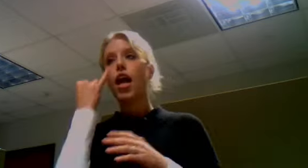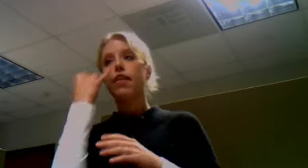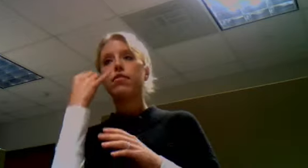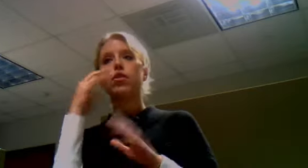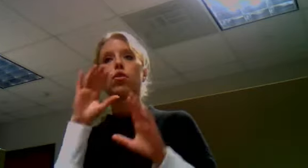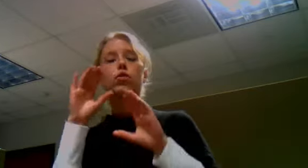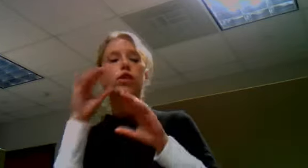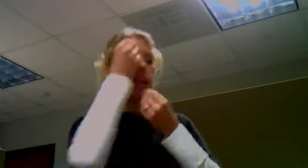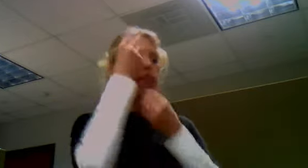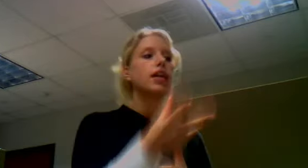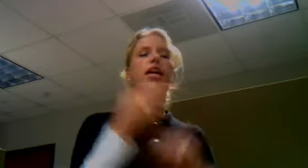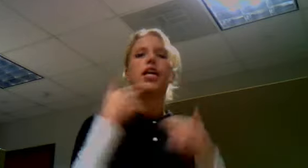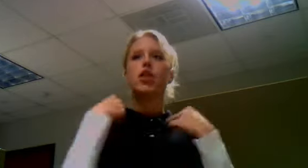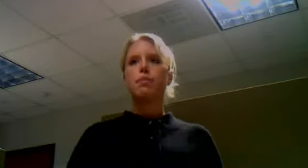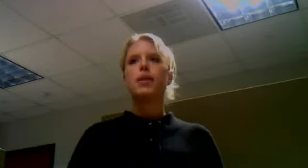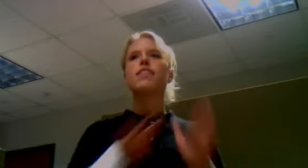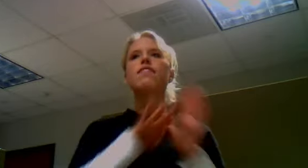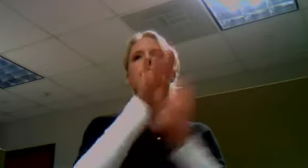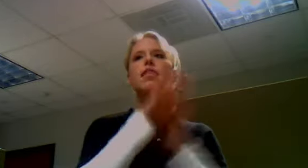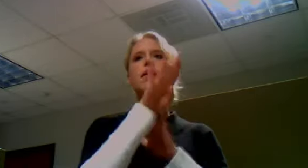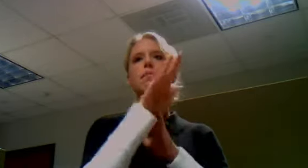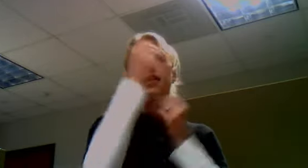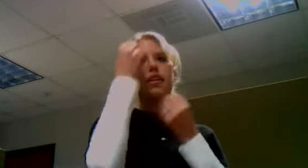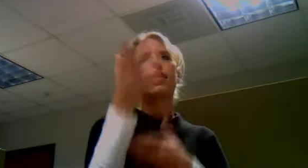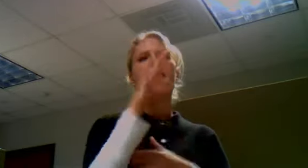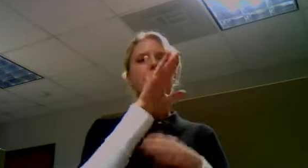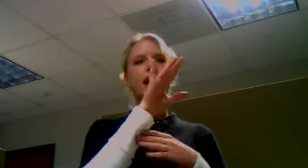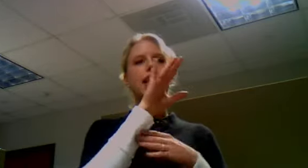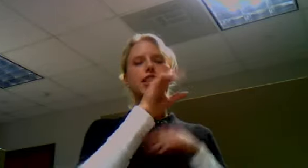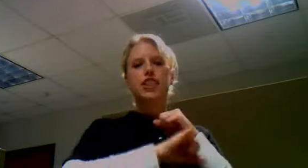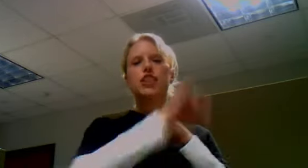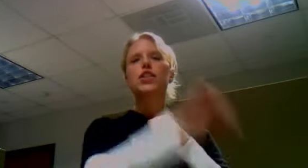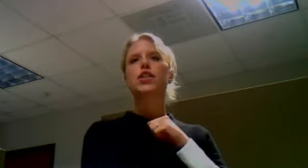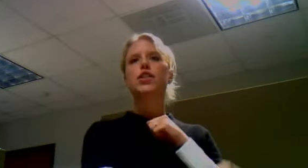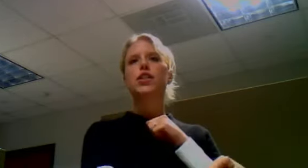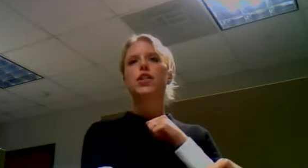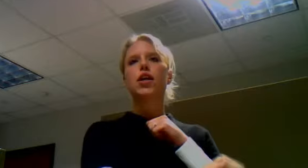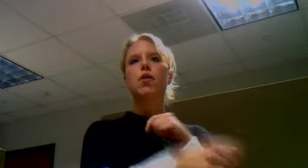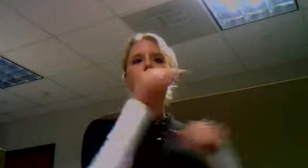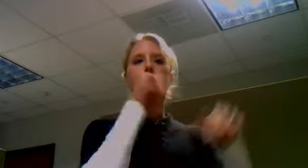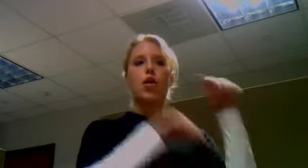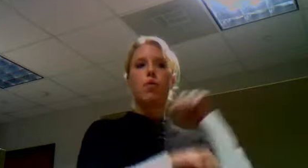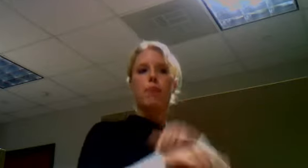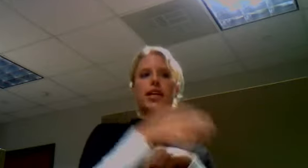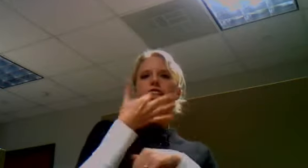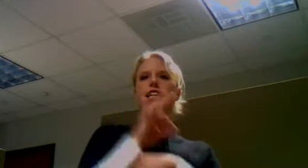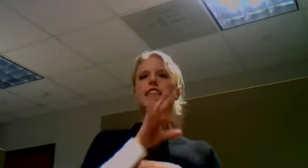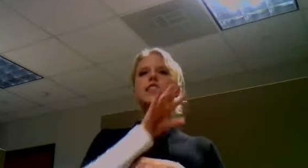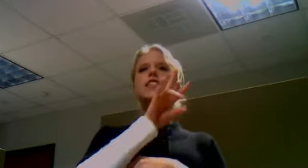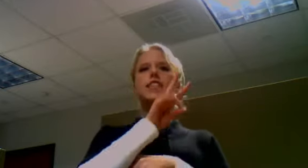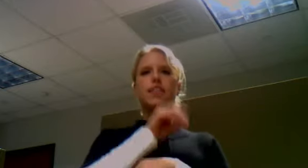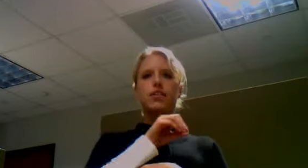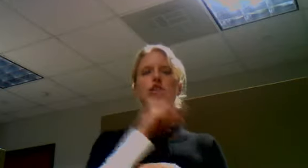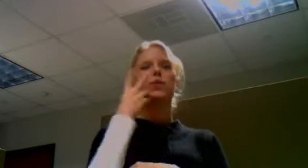Human Development Index, that data series go back to the early 1970s, you see exactly the same